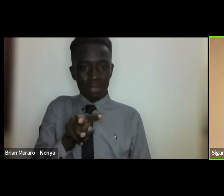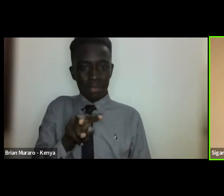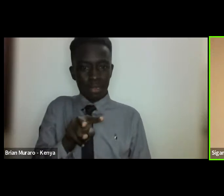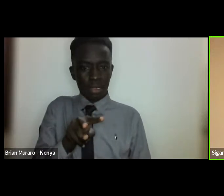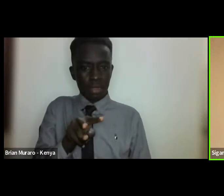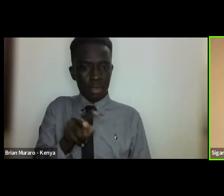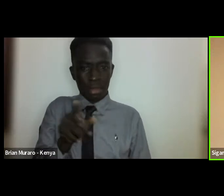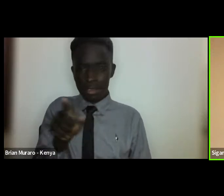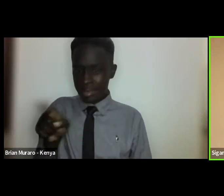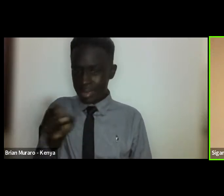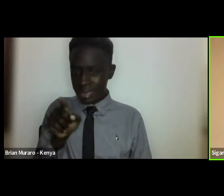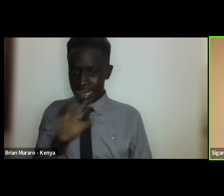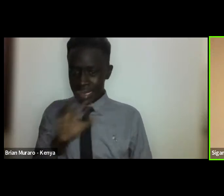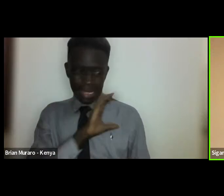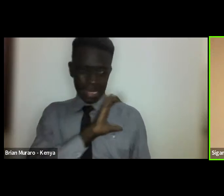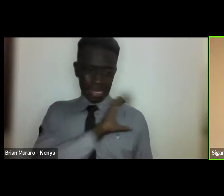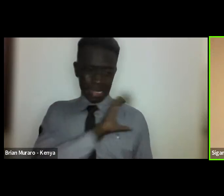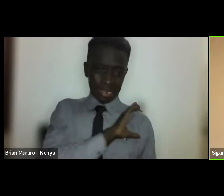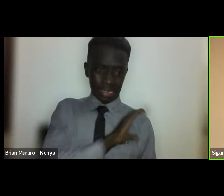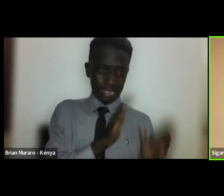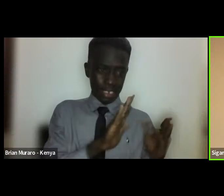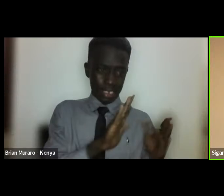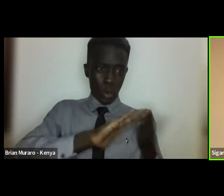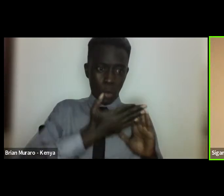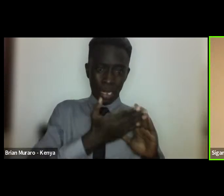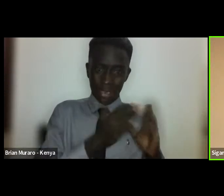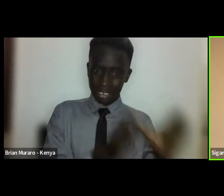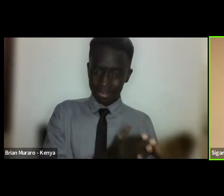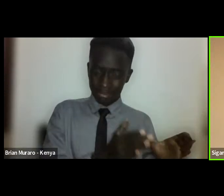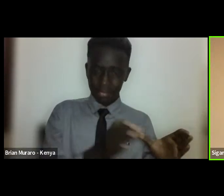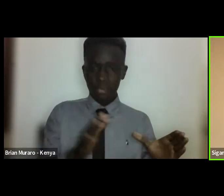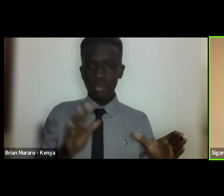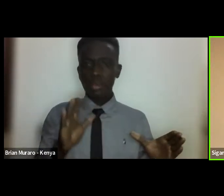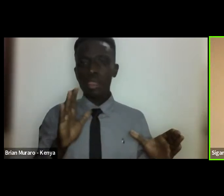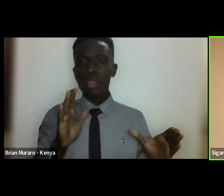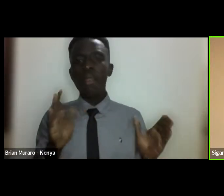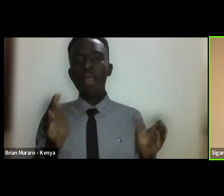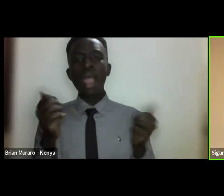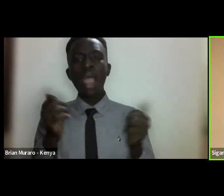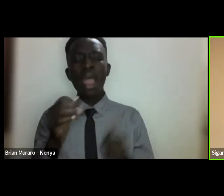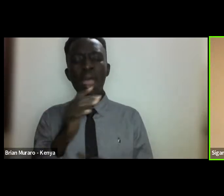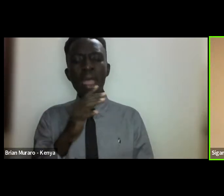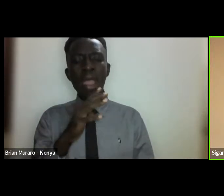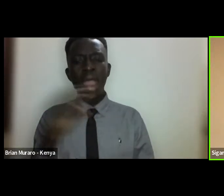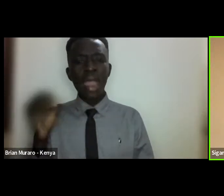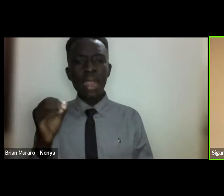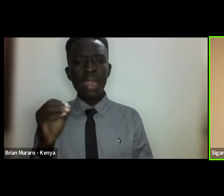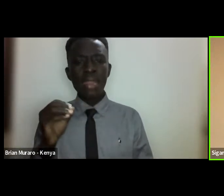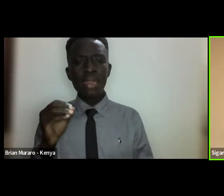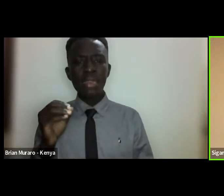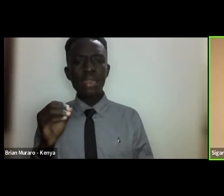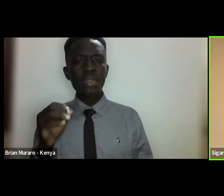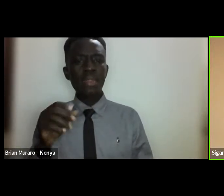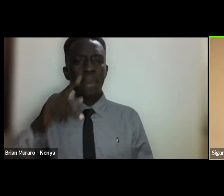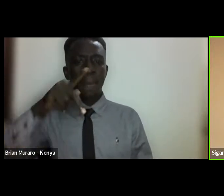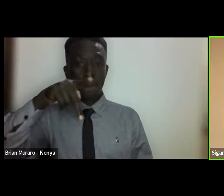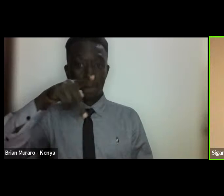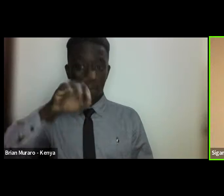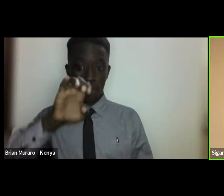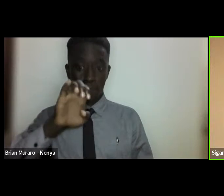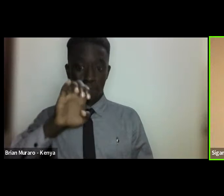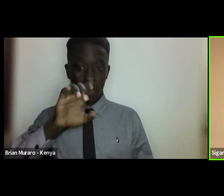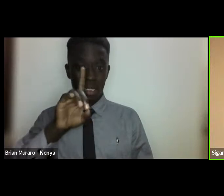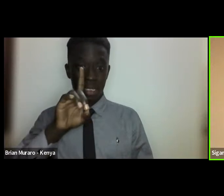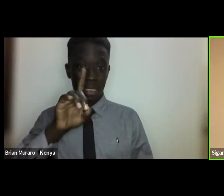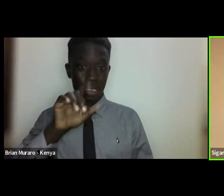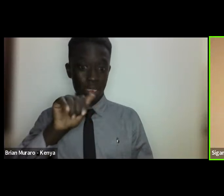characteristics of communities and a pedagogy. And this is very important for